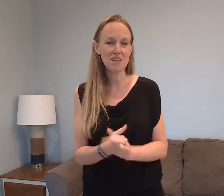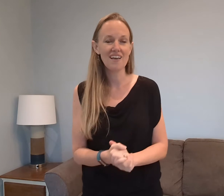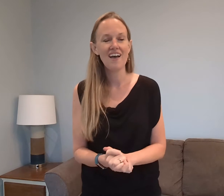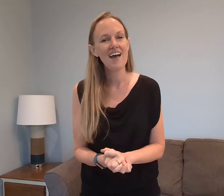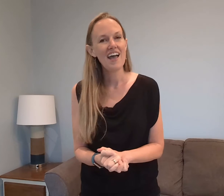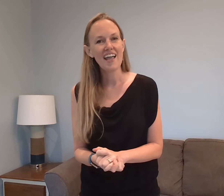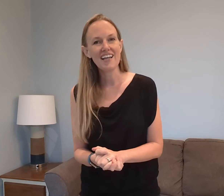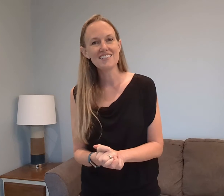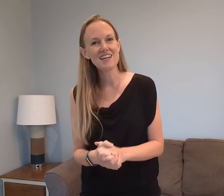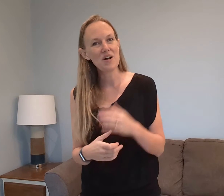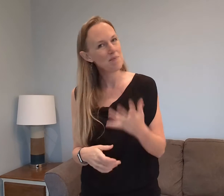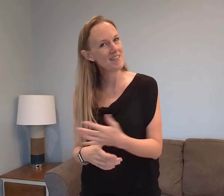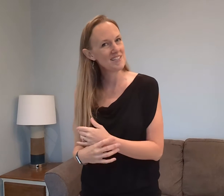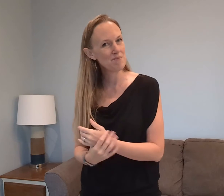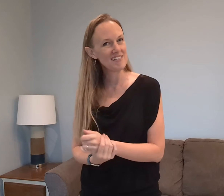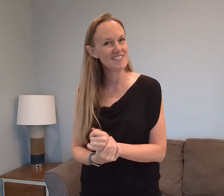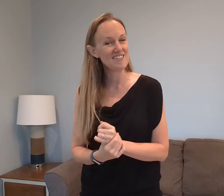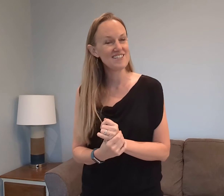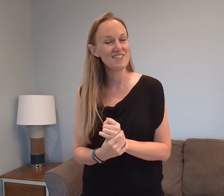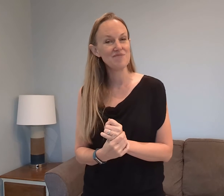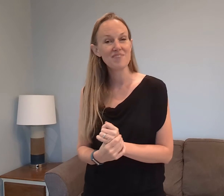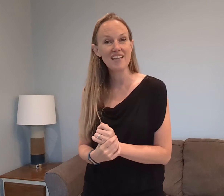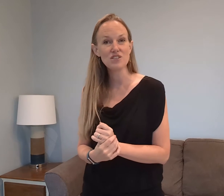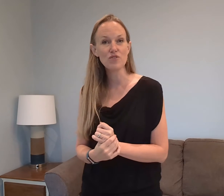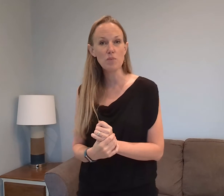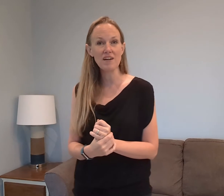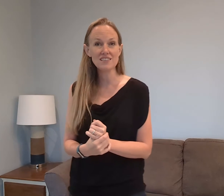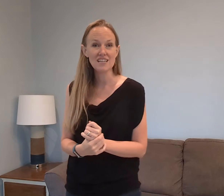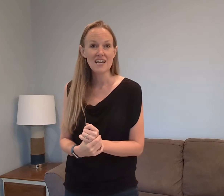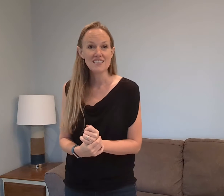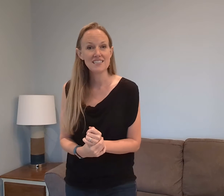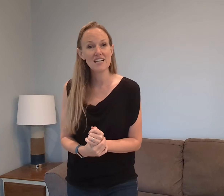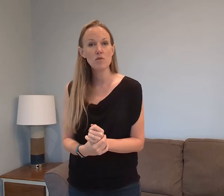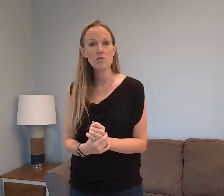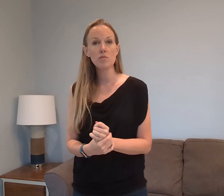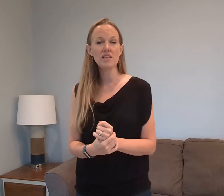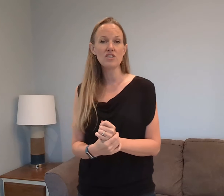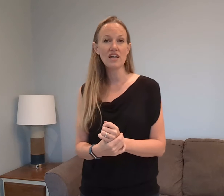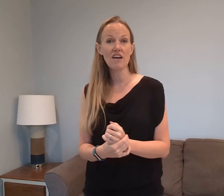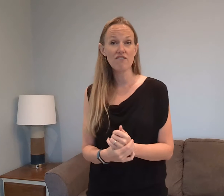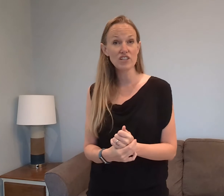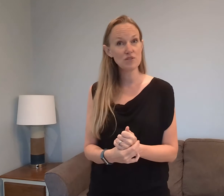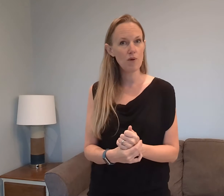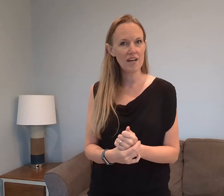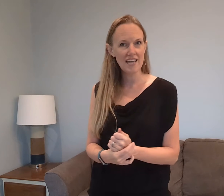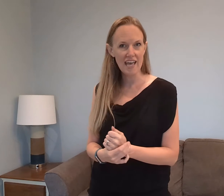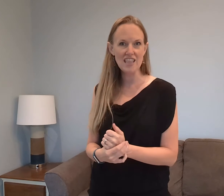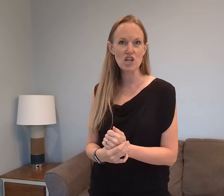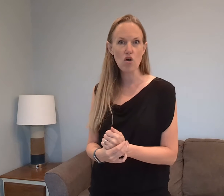me, and I hope it speaks to you too. Okay, so 4 parts. Today we will be learning verse 1 and the